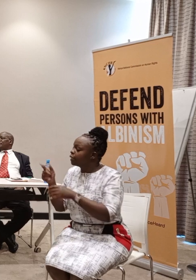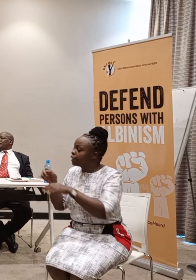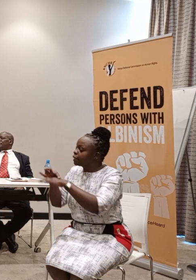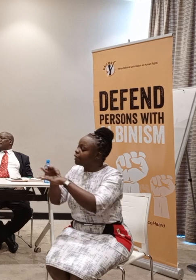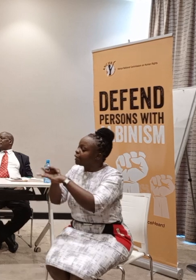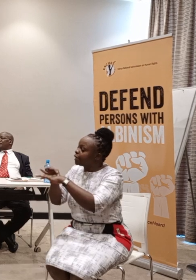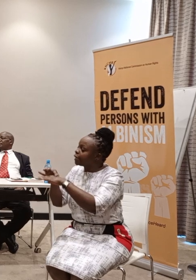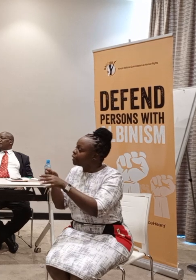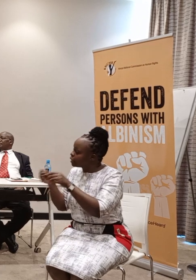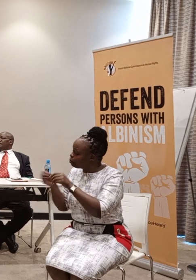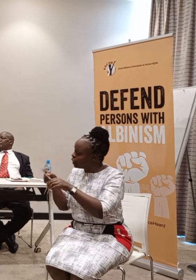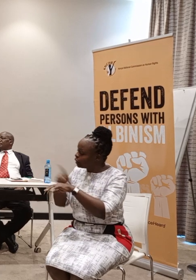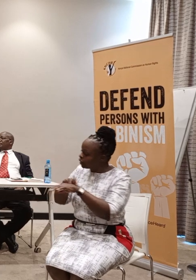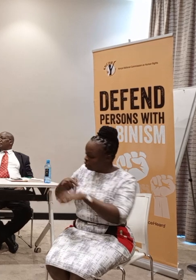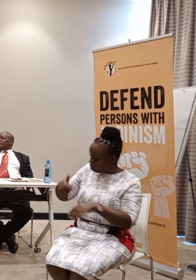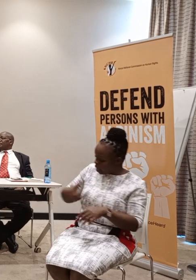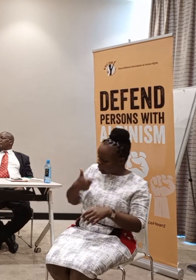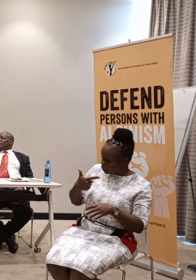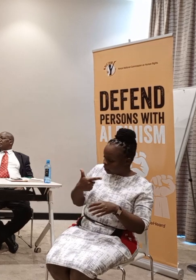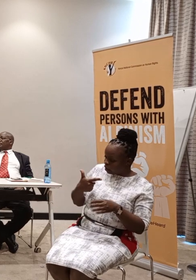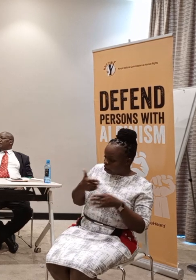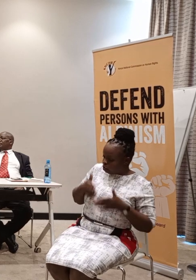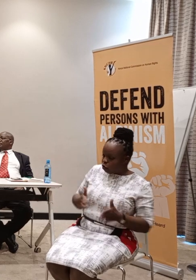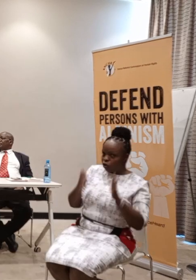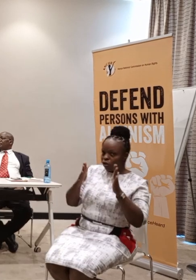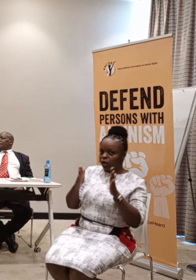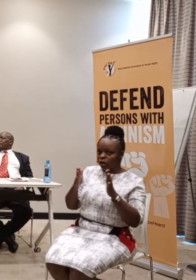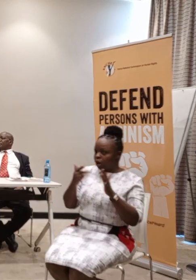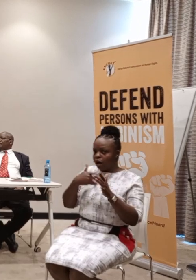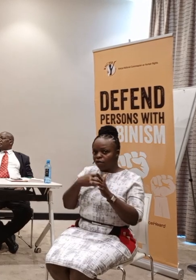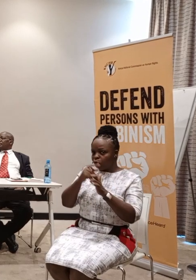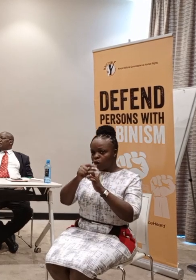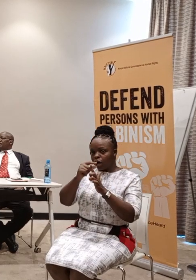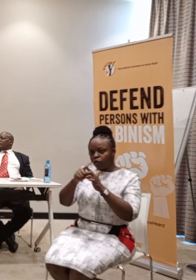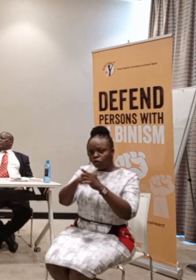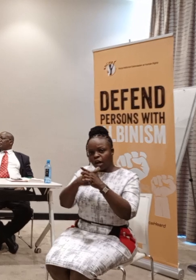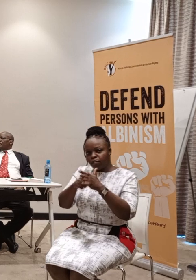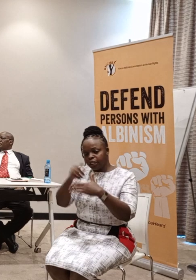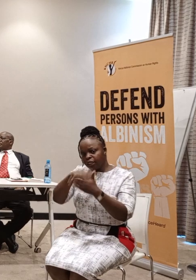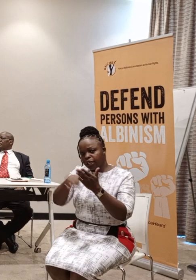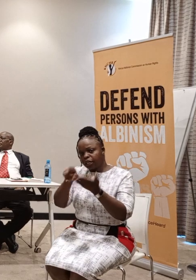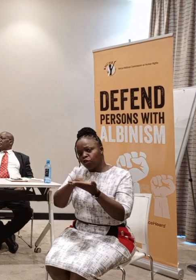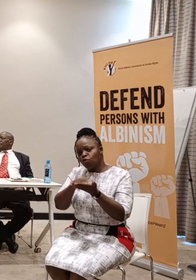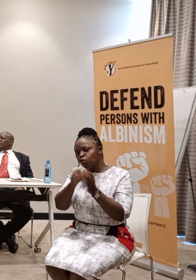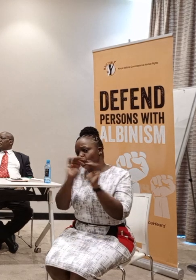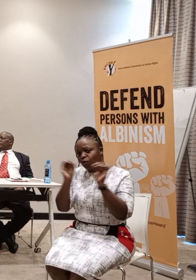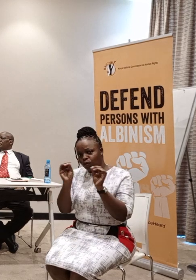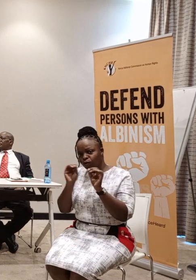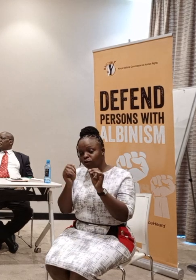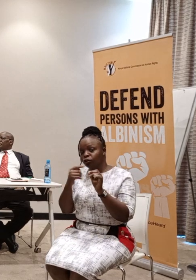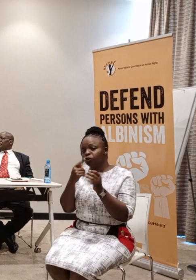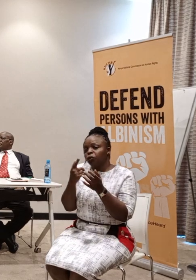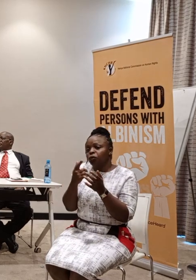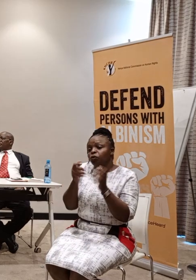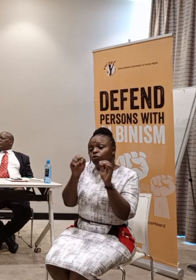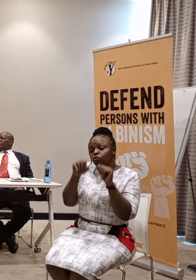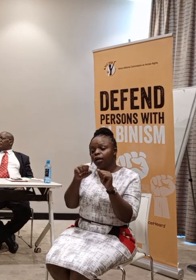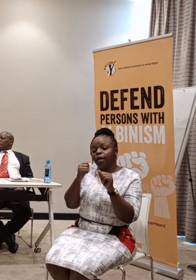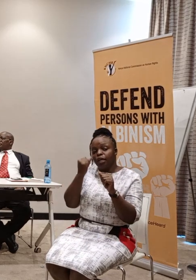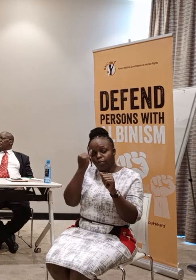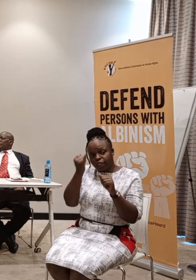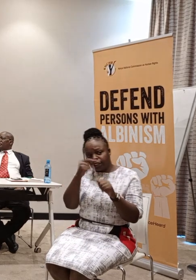those of us when we were being born, there is no need for albinism in Kikuyu, for example. Yes. There is no need for albinism in Kikuyu. So lead on there.